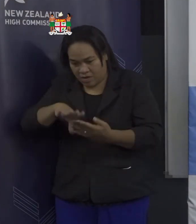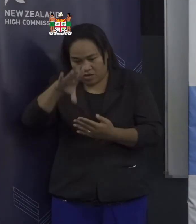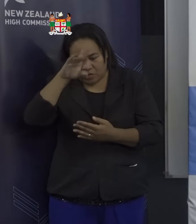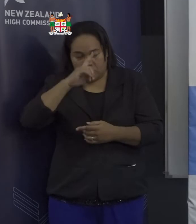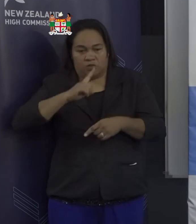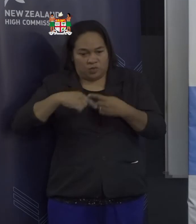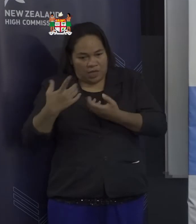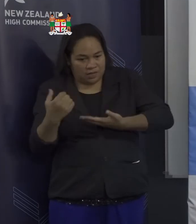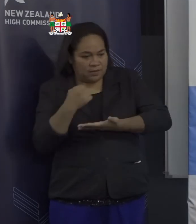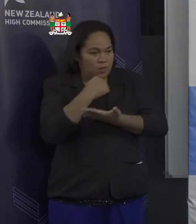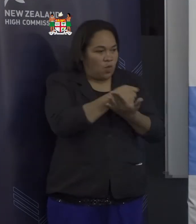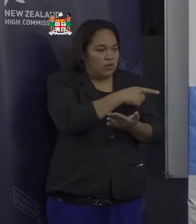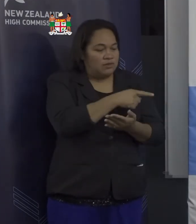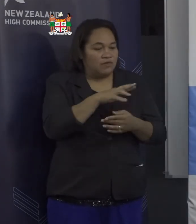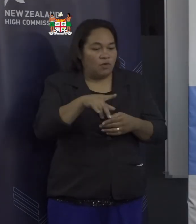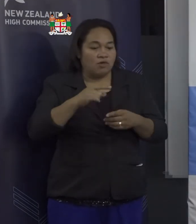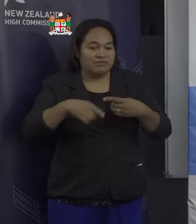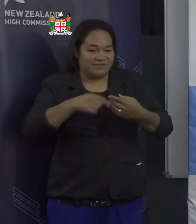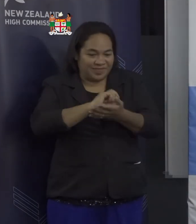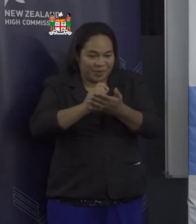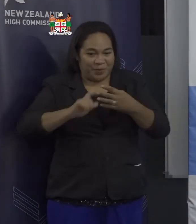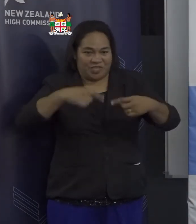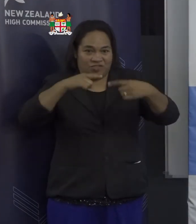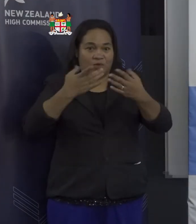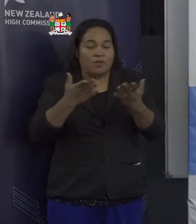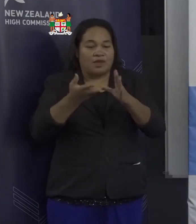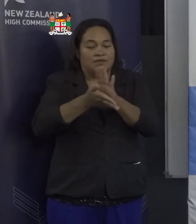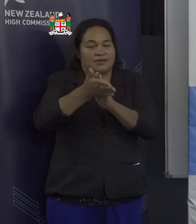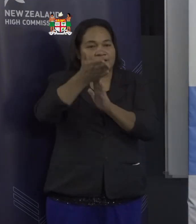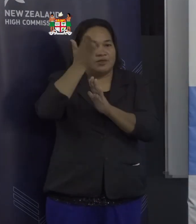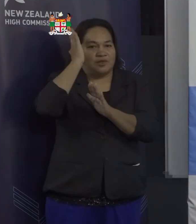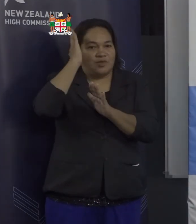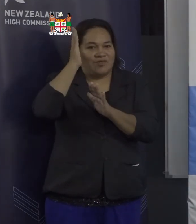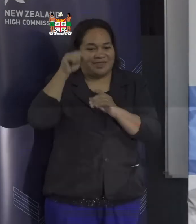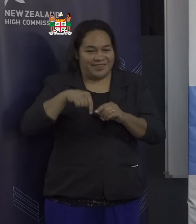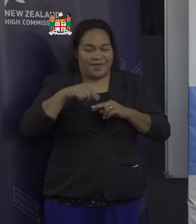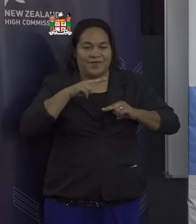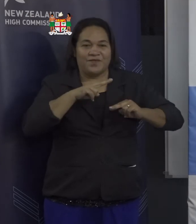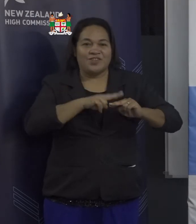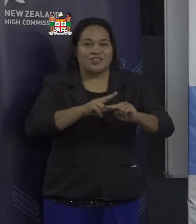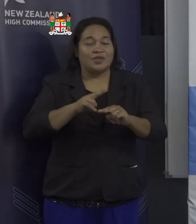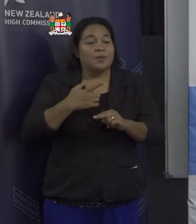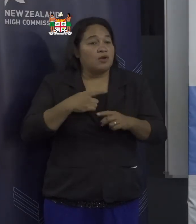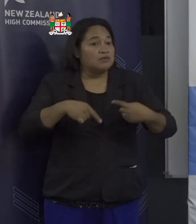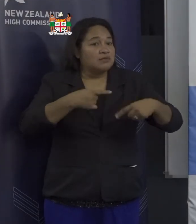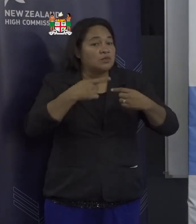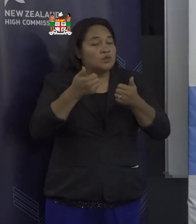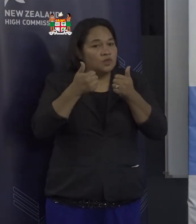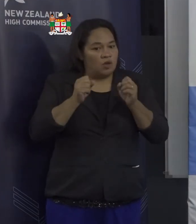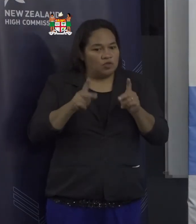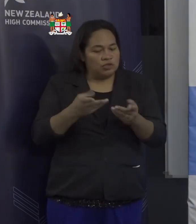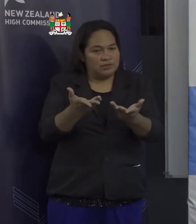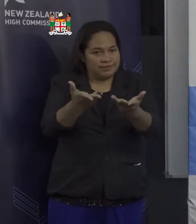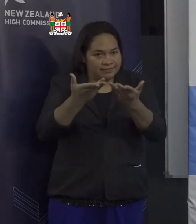continuous support in running this competition at secondary schools in Fiji, because the competition gives us opportunities.